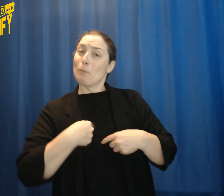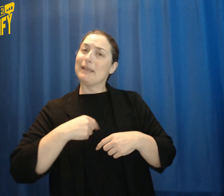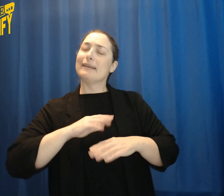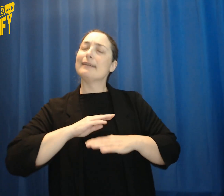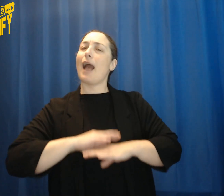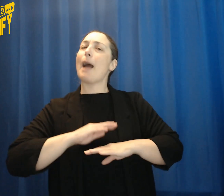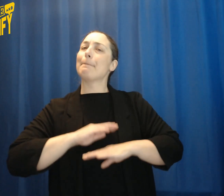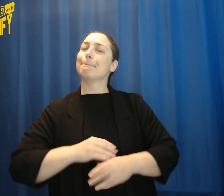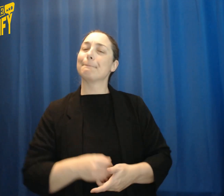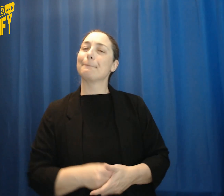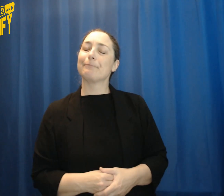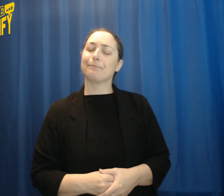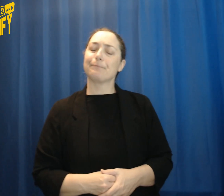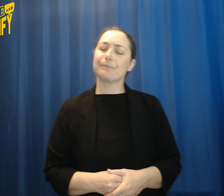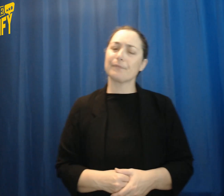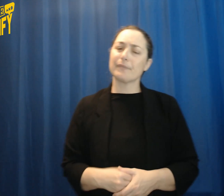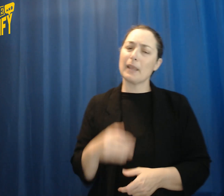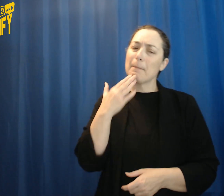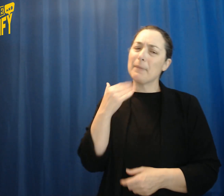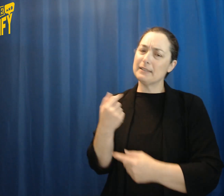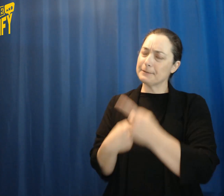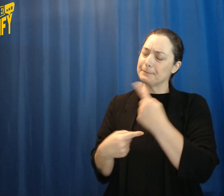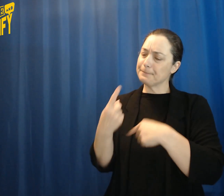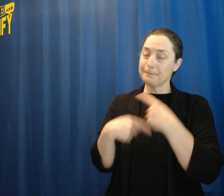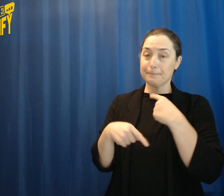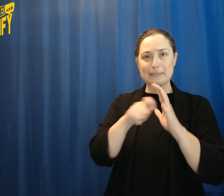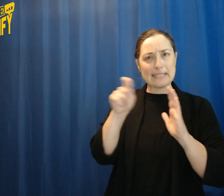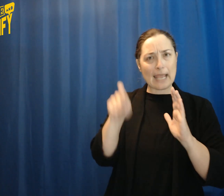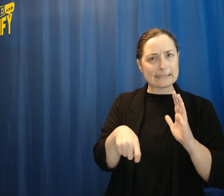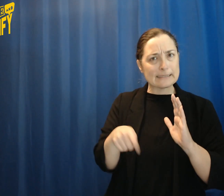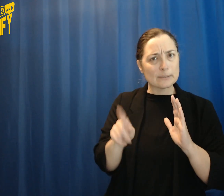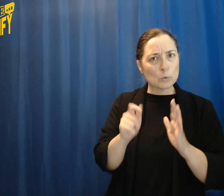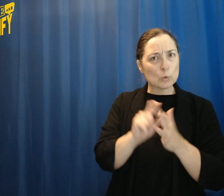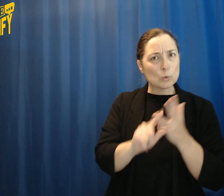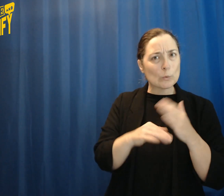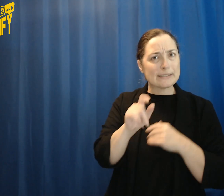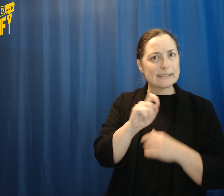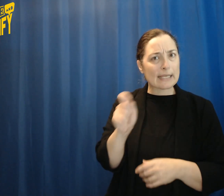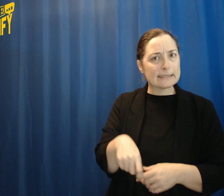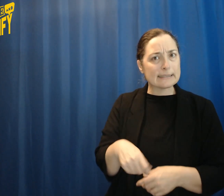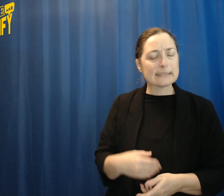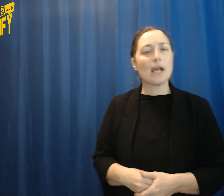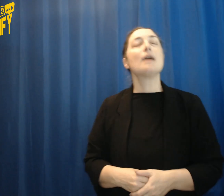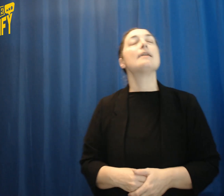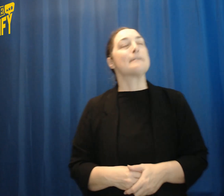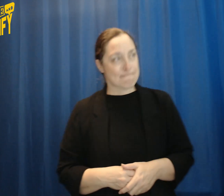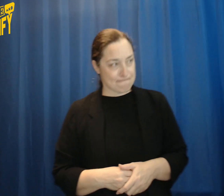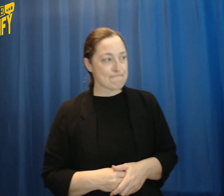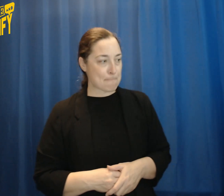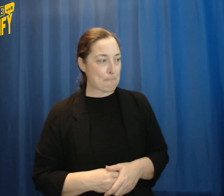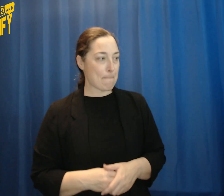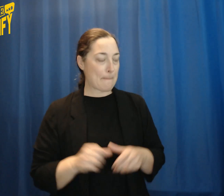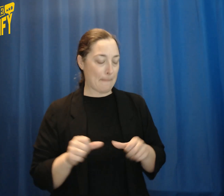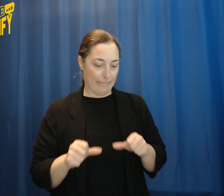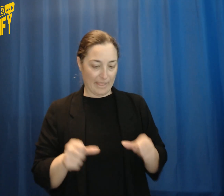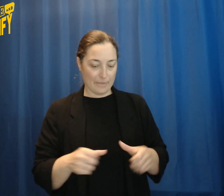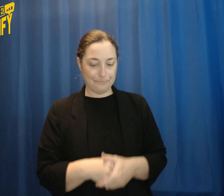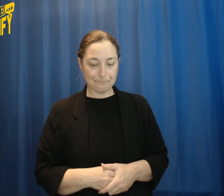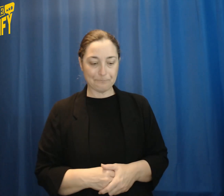Can you tell me about your time in Texas? Yeah, okay. So What happened was, to contextualise it a